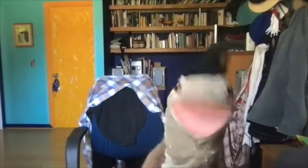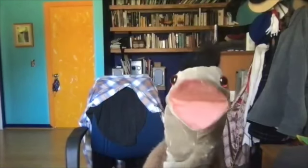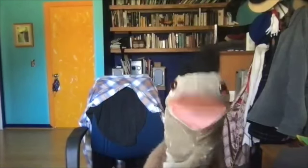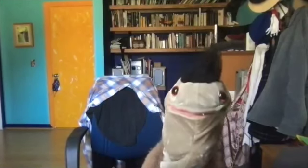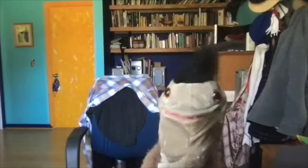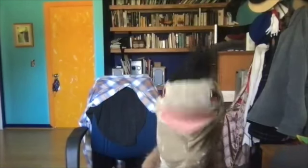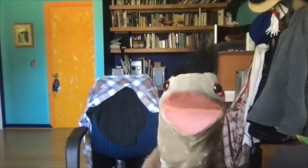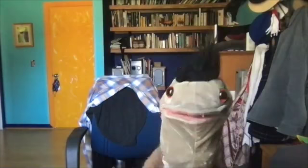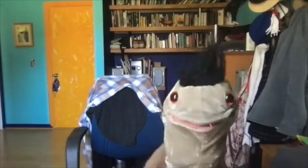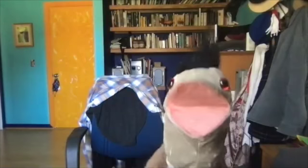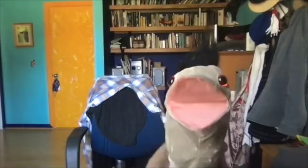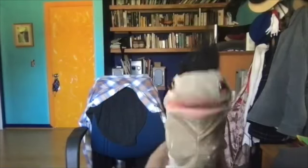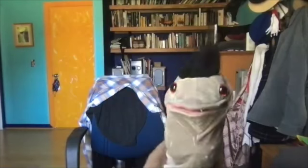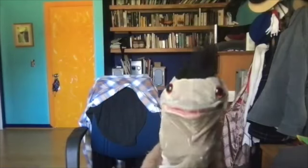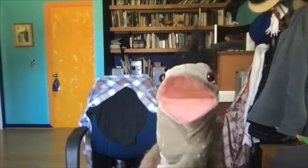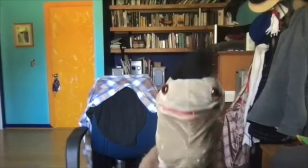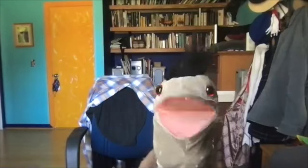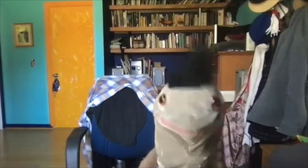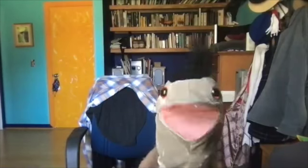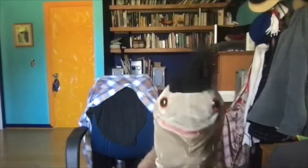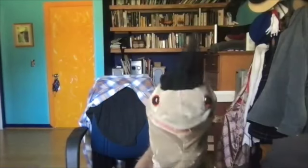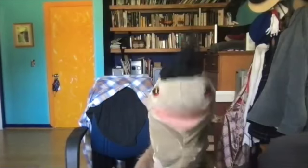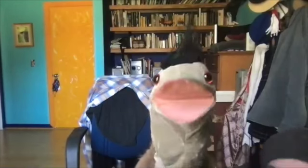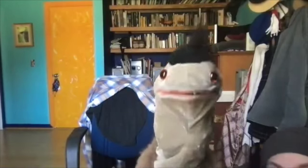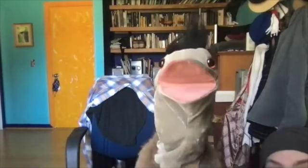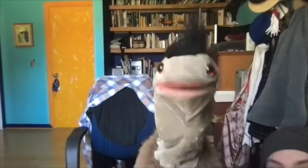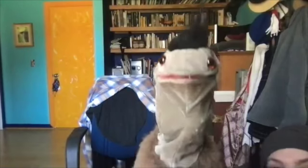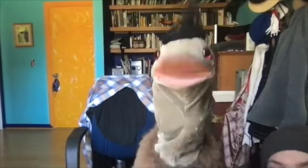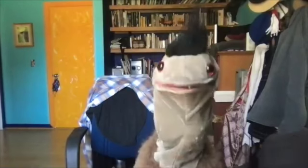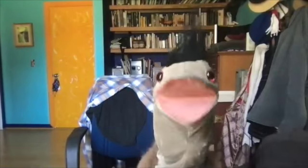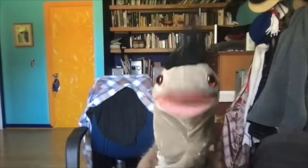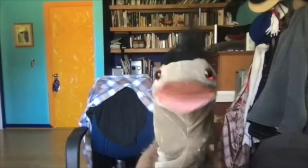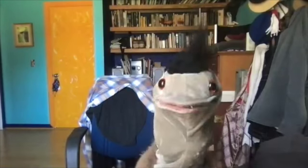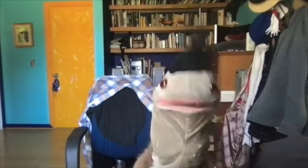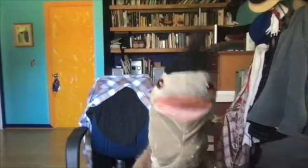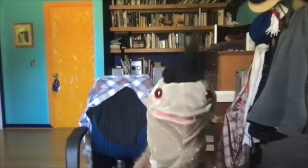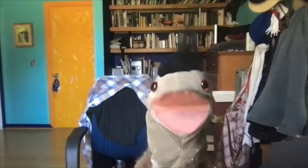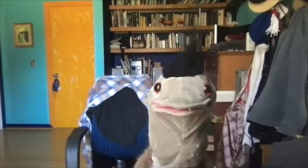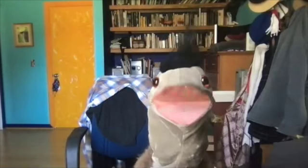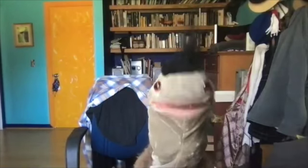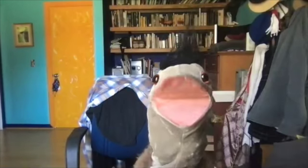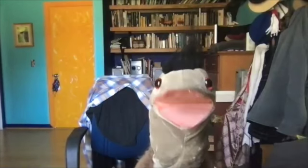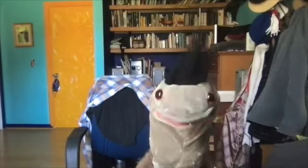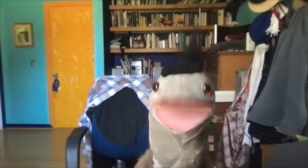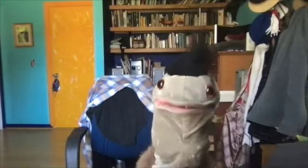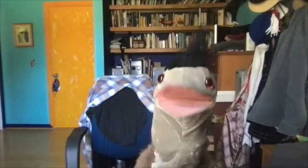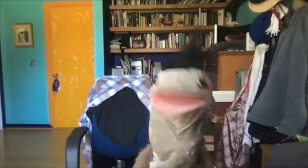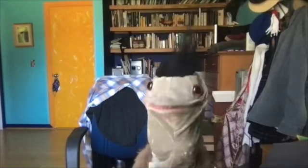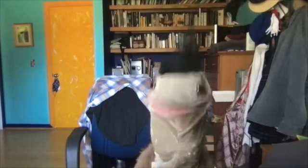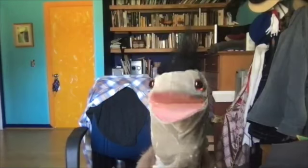wings. And in the States, your hand language is called ASL, American Sign Language. I looked up how to say a few